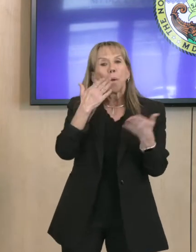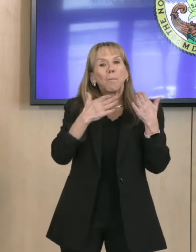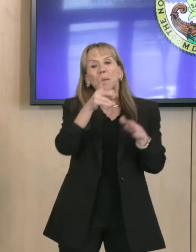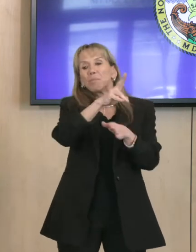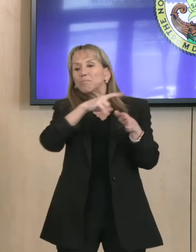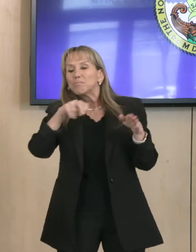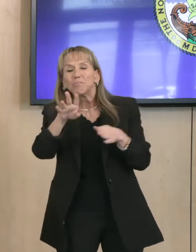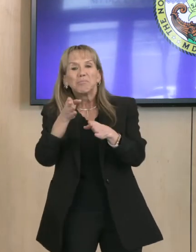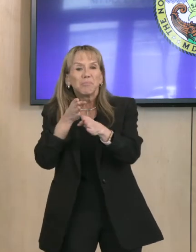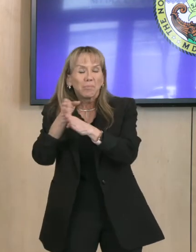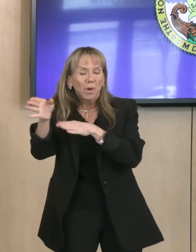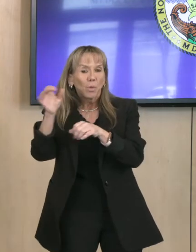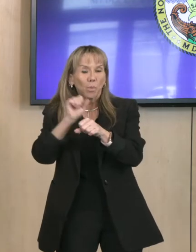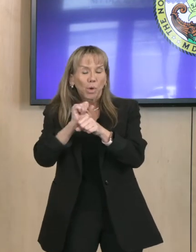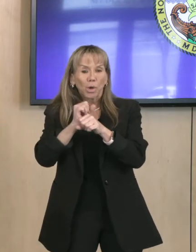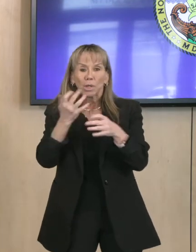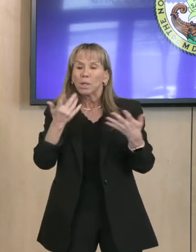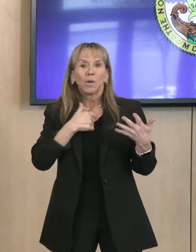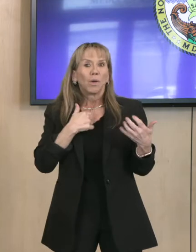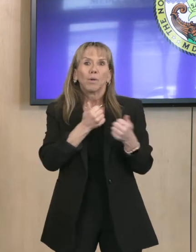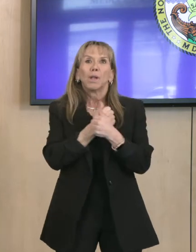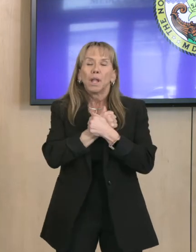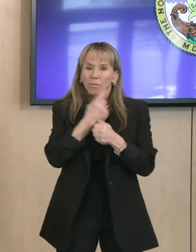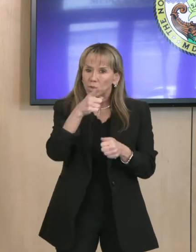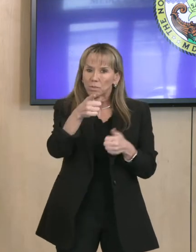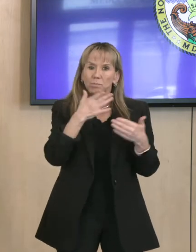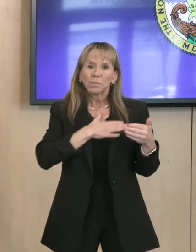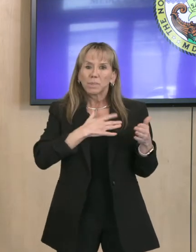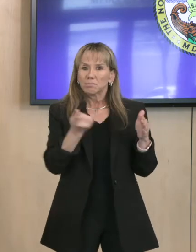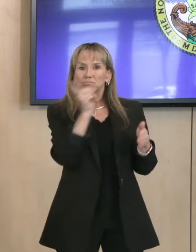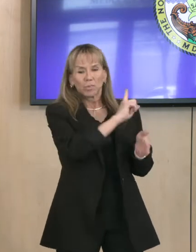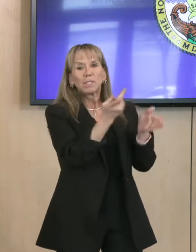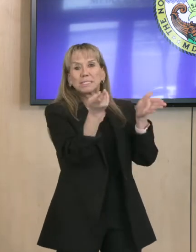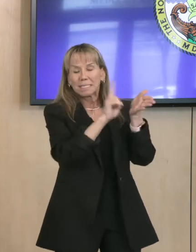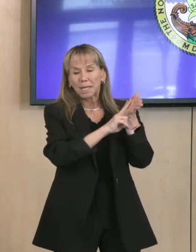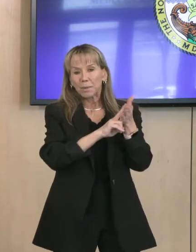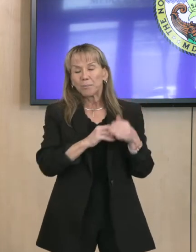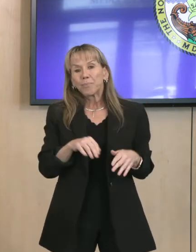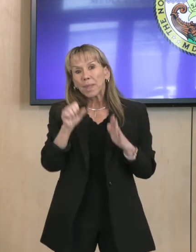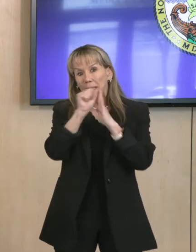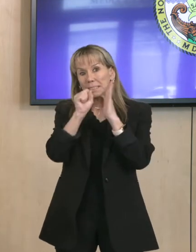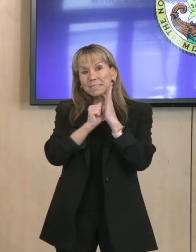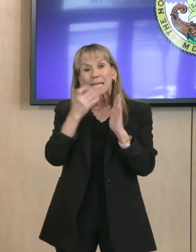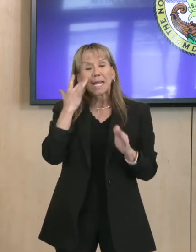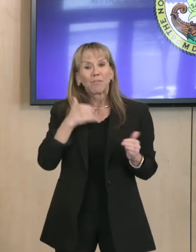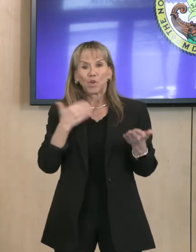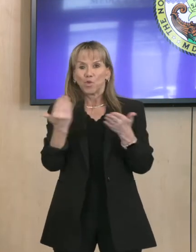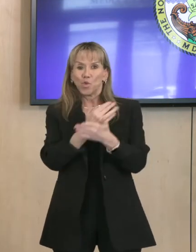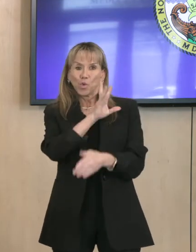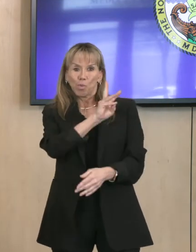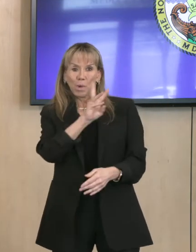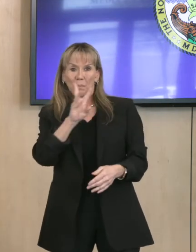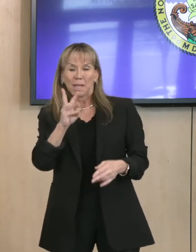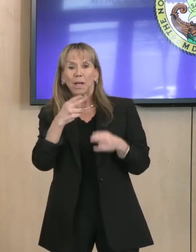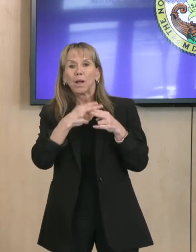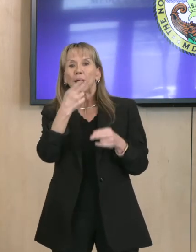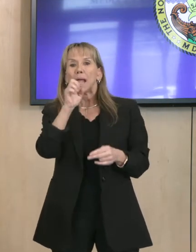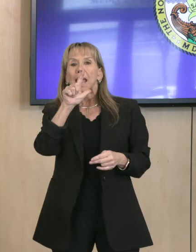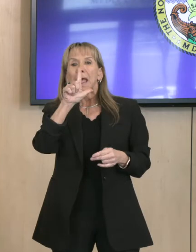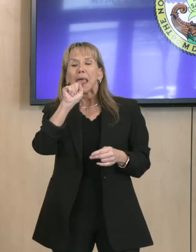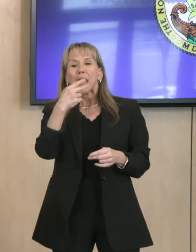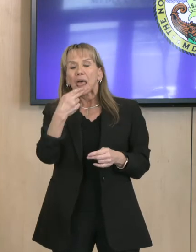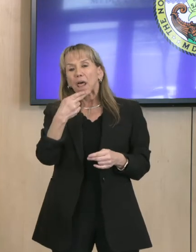work. We still would love for you to go and sign up. And the state of California has a new website for that, which is